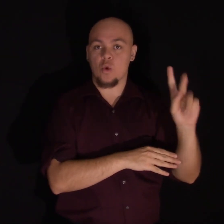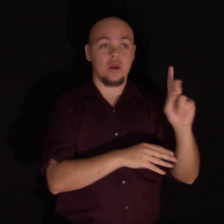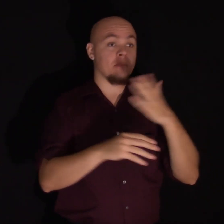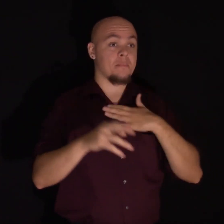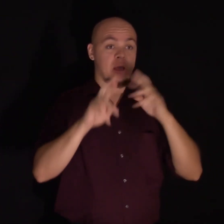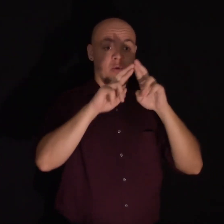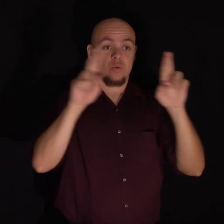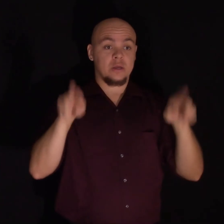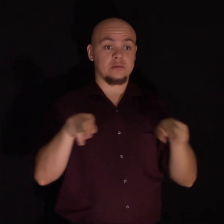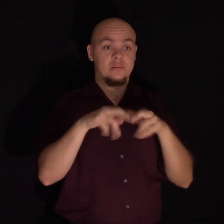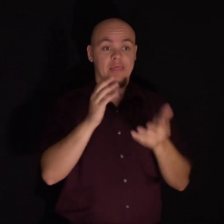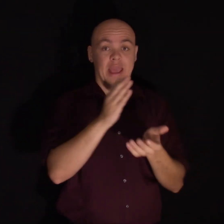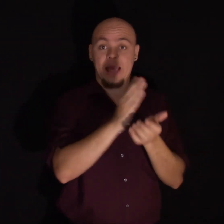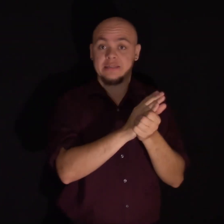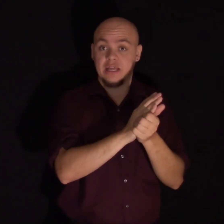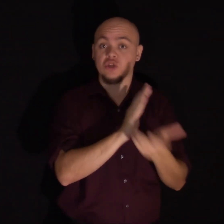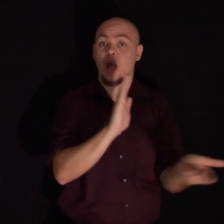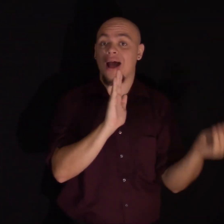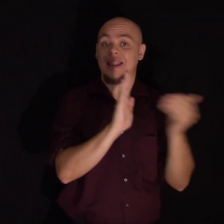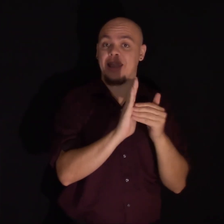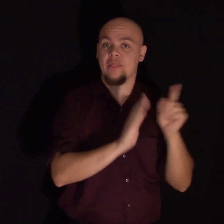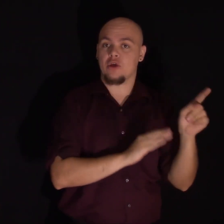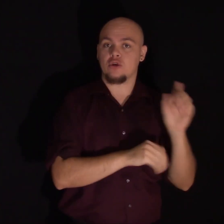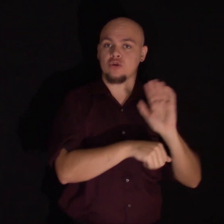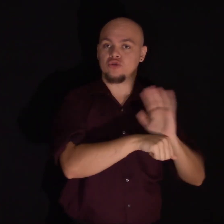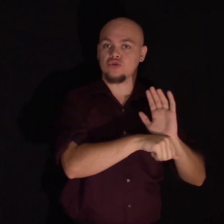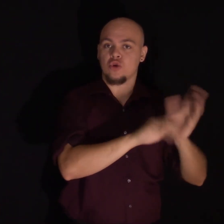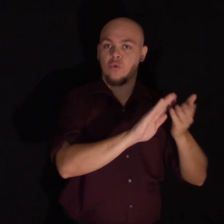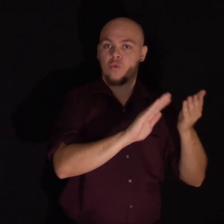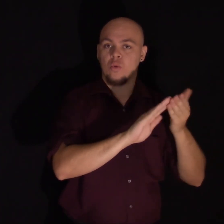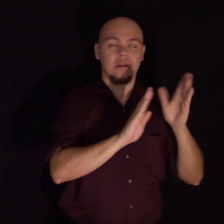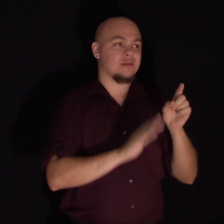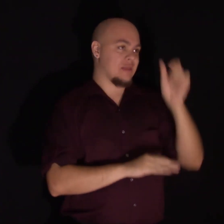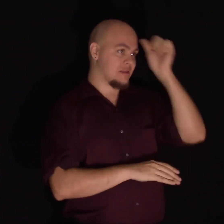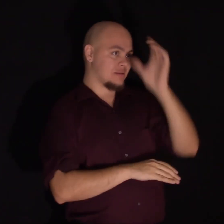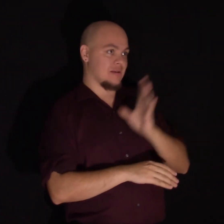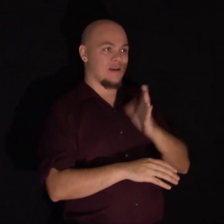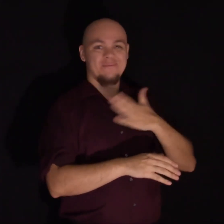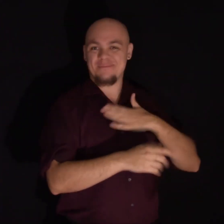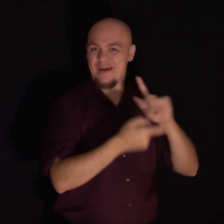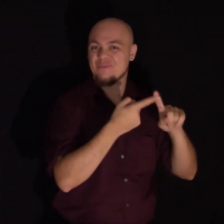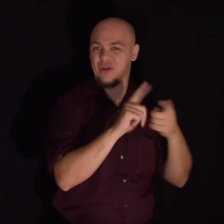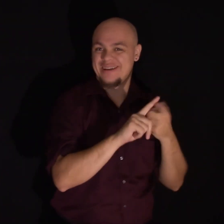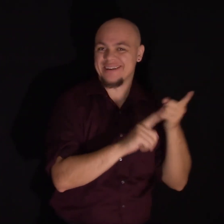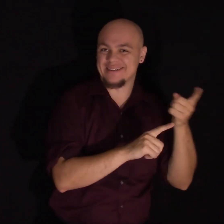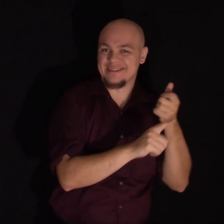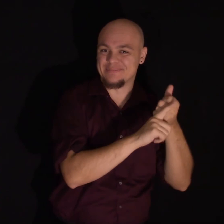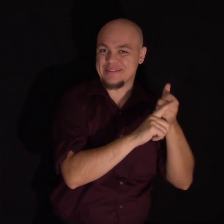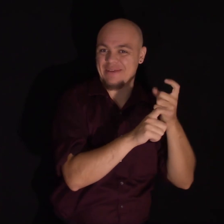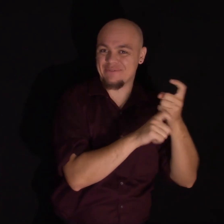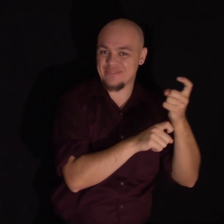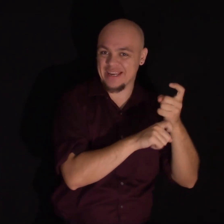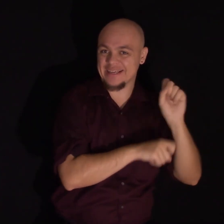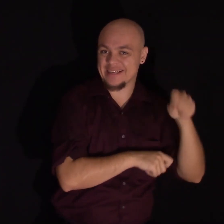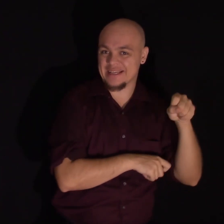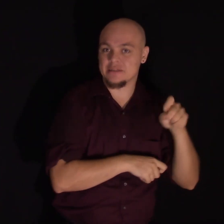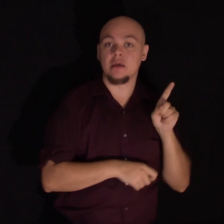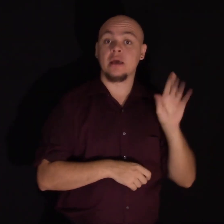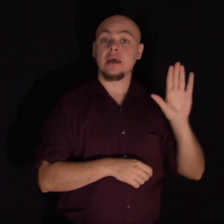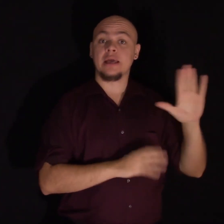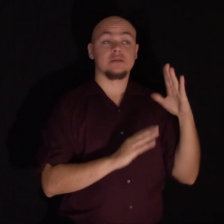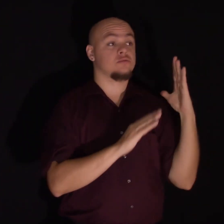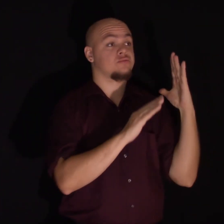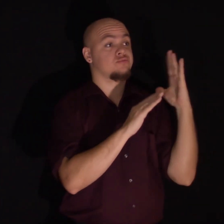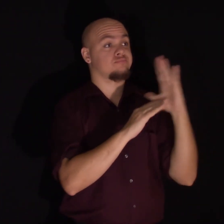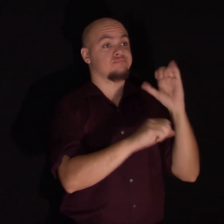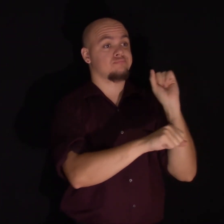on it, they attached another showrunner. And this guy, who, by the way, is still a friend of mine, really funny guy, his number one job was